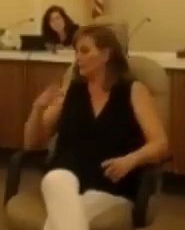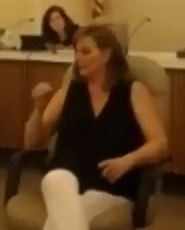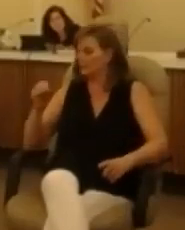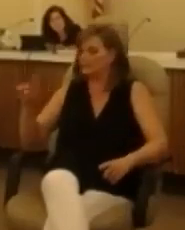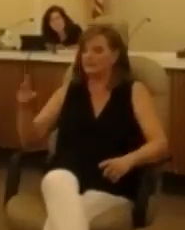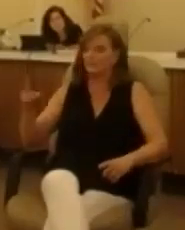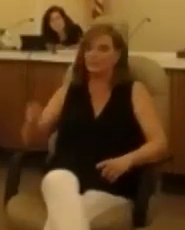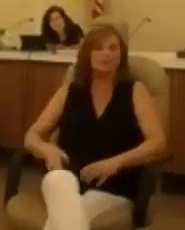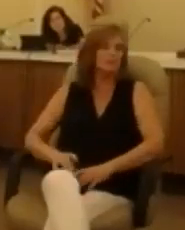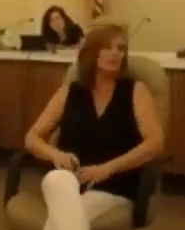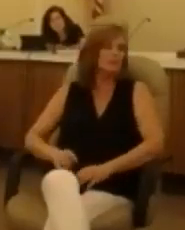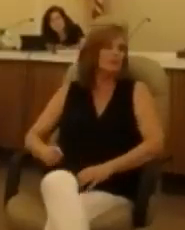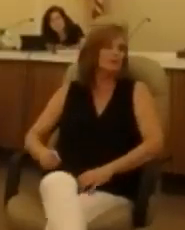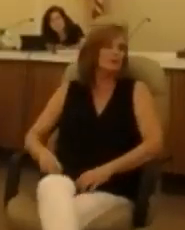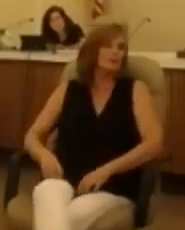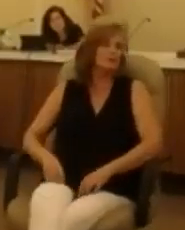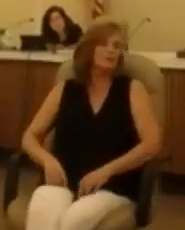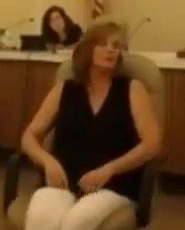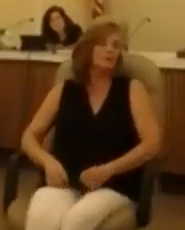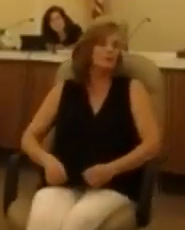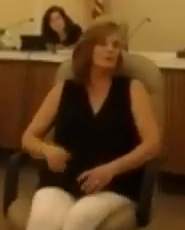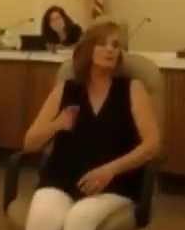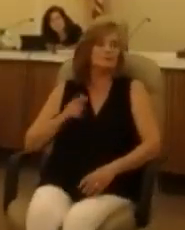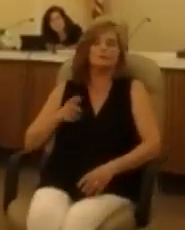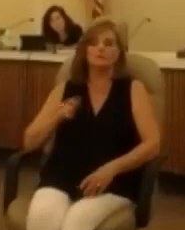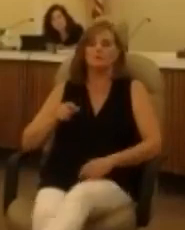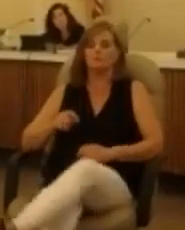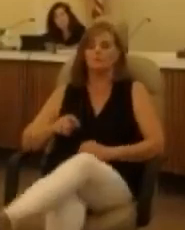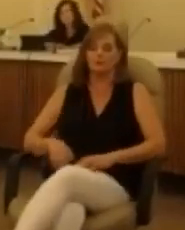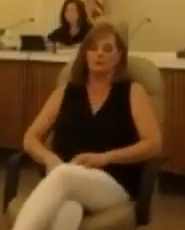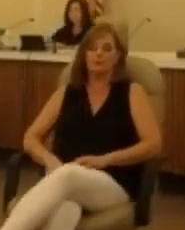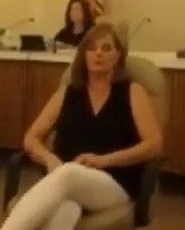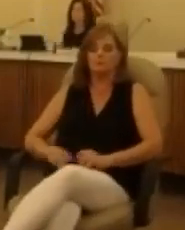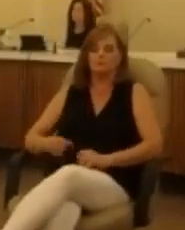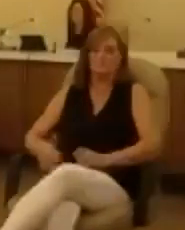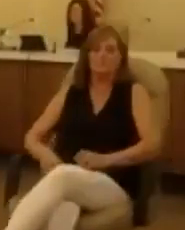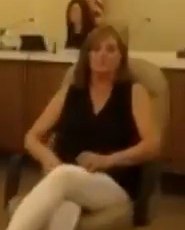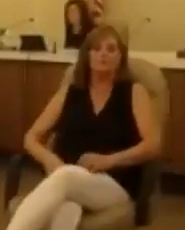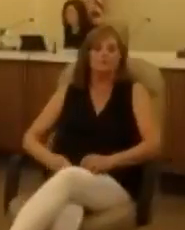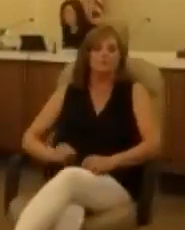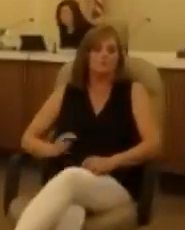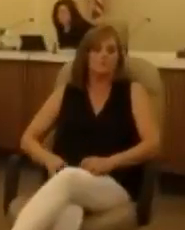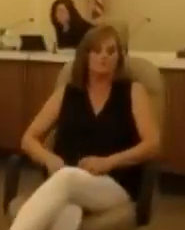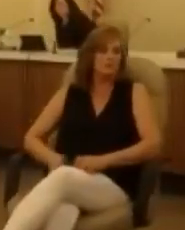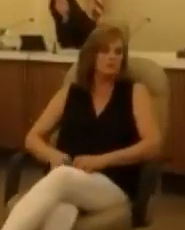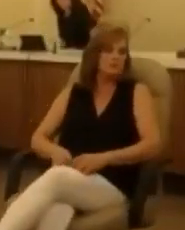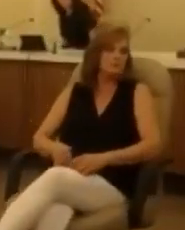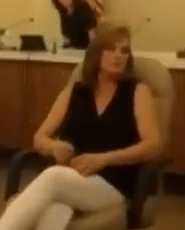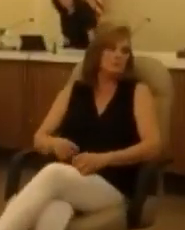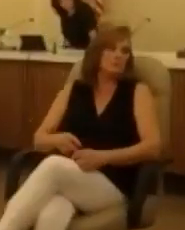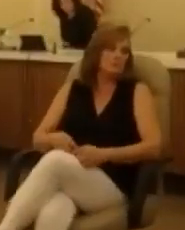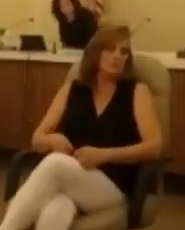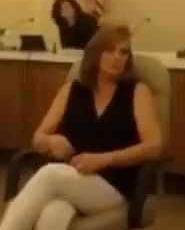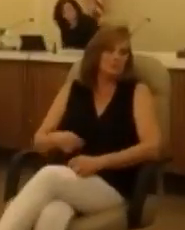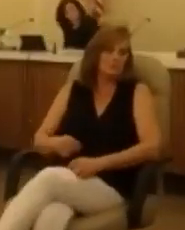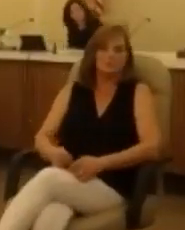The original resolution? No, the amended resolution. We did, and we had a roll and voted that. No, not the amendment